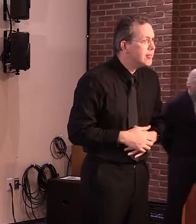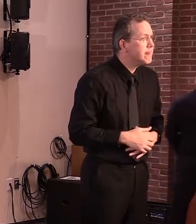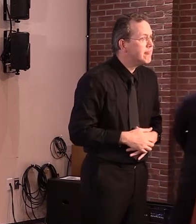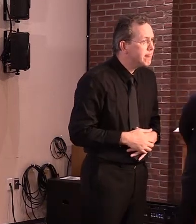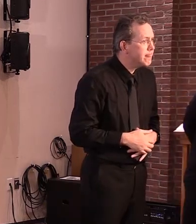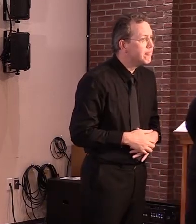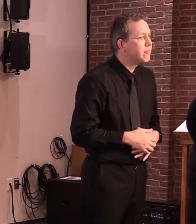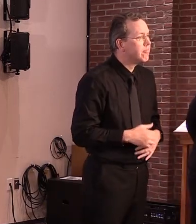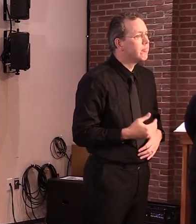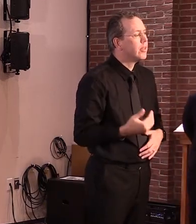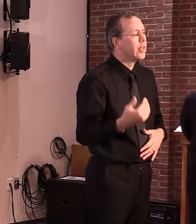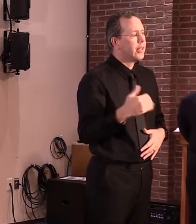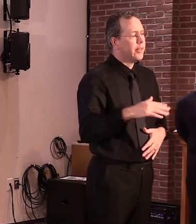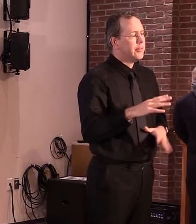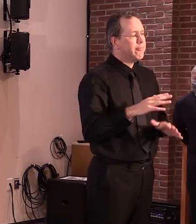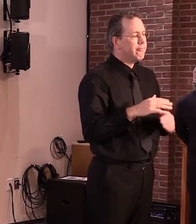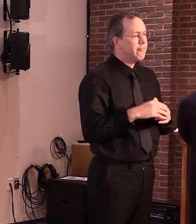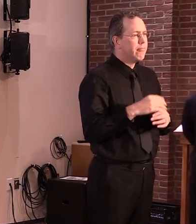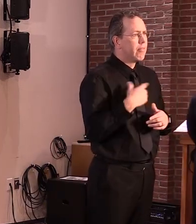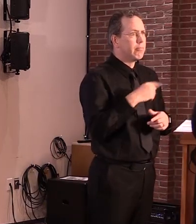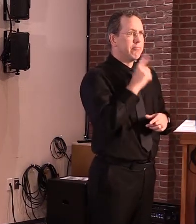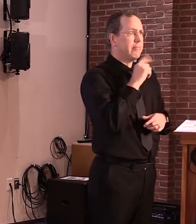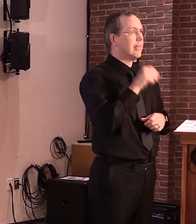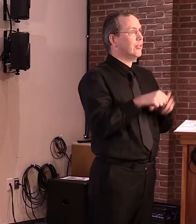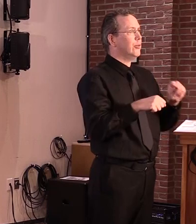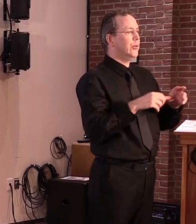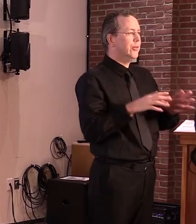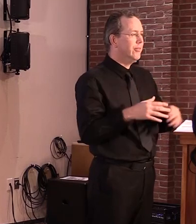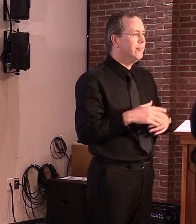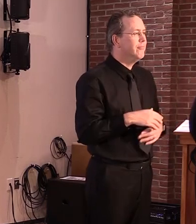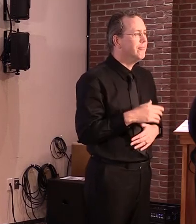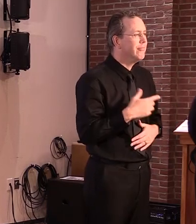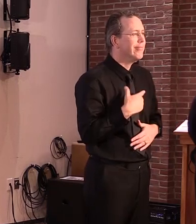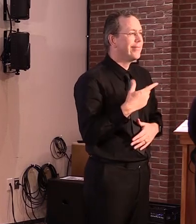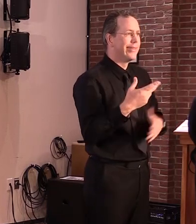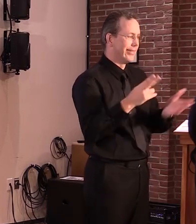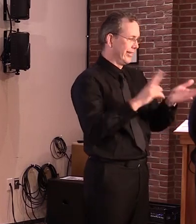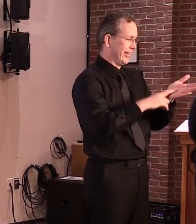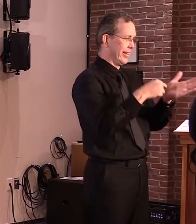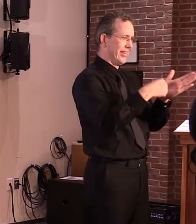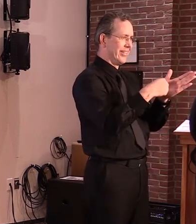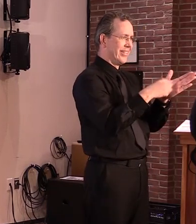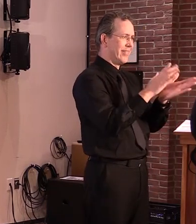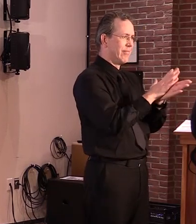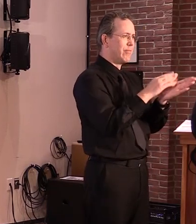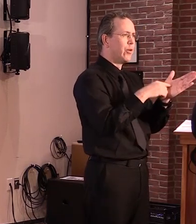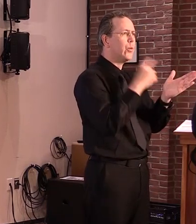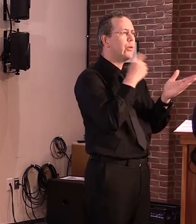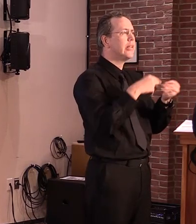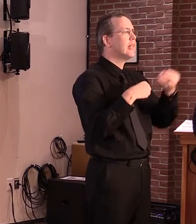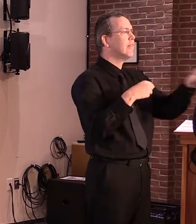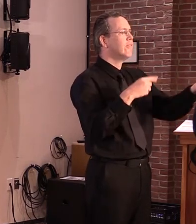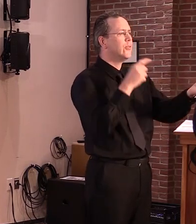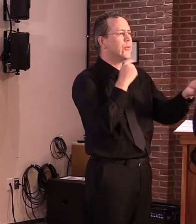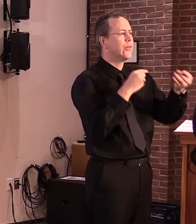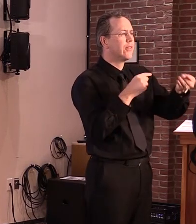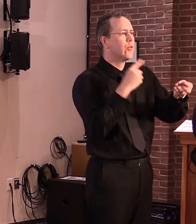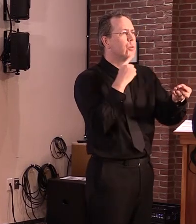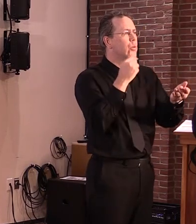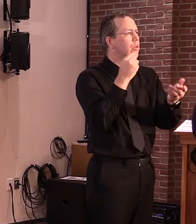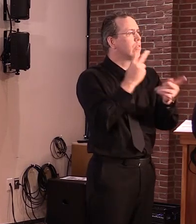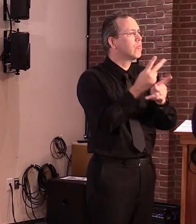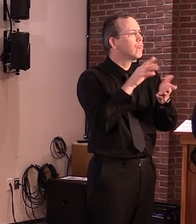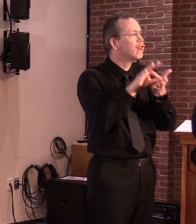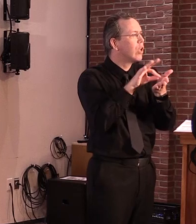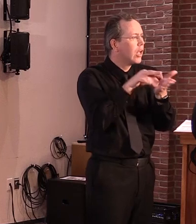And I'm not sure who they would turn that into, and who would keep track of that. But again, we